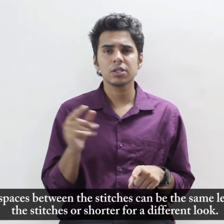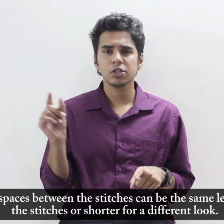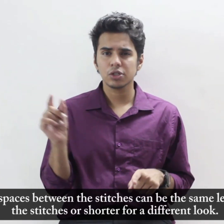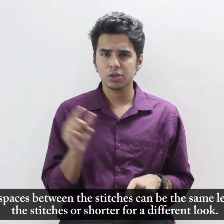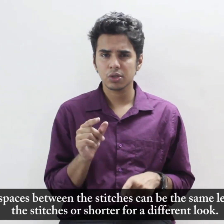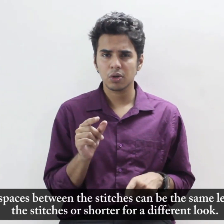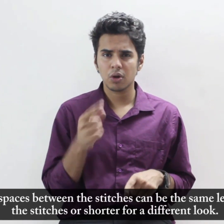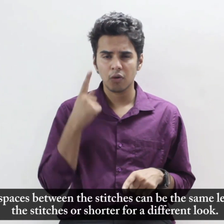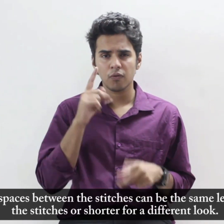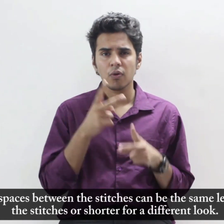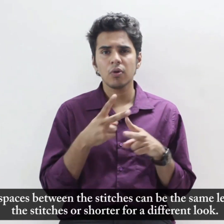look.